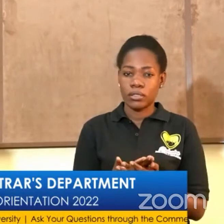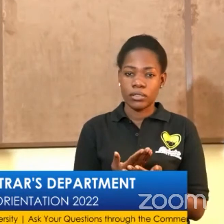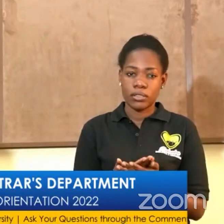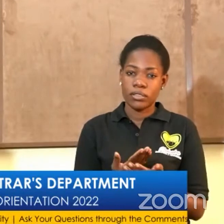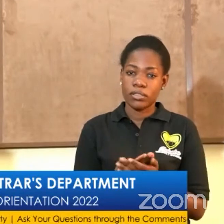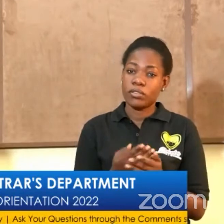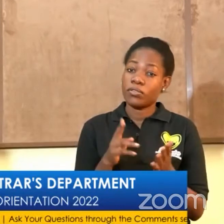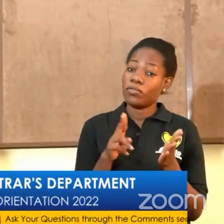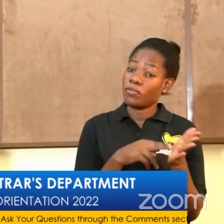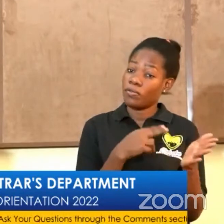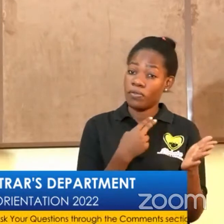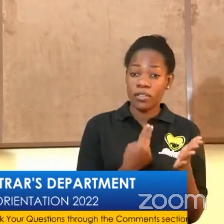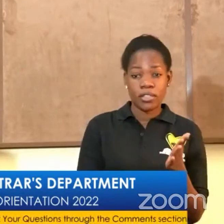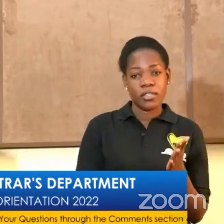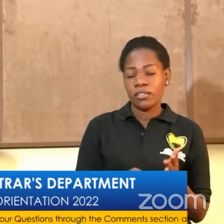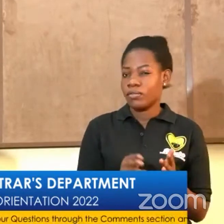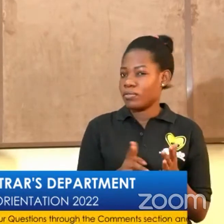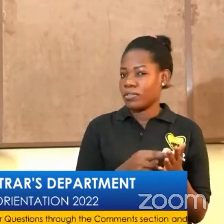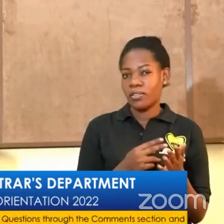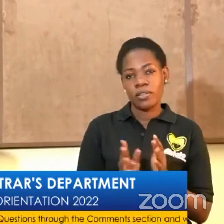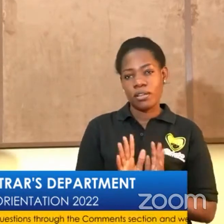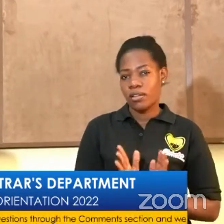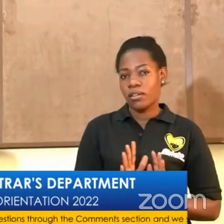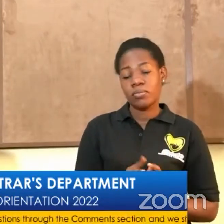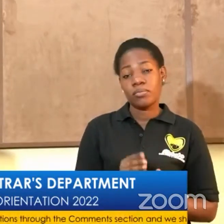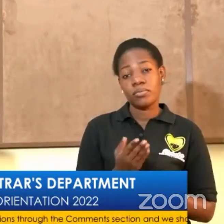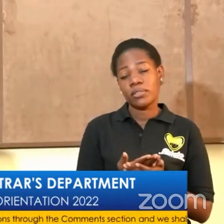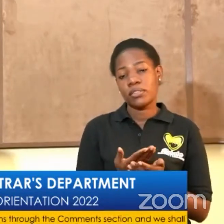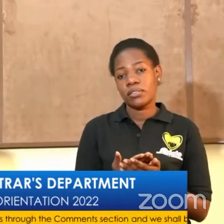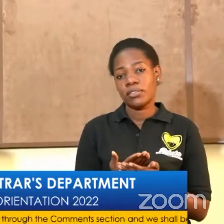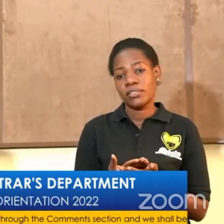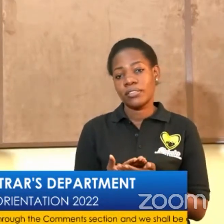don't fail even at all. Don't.